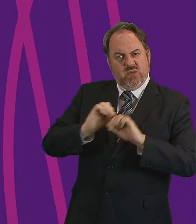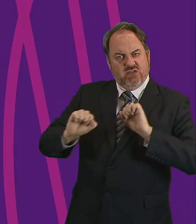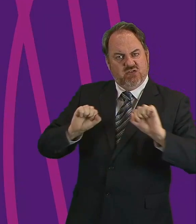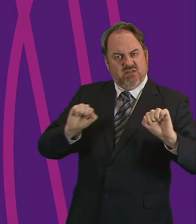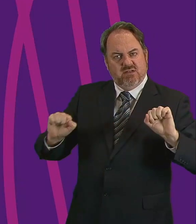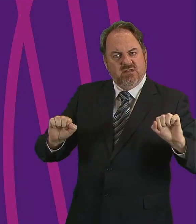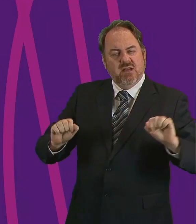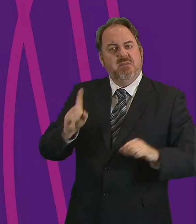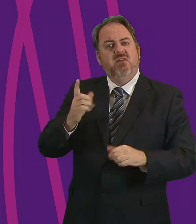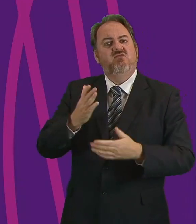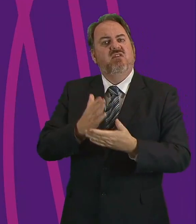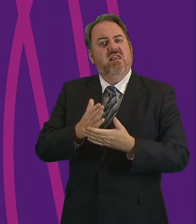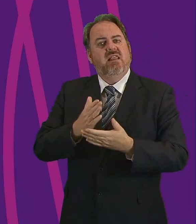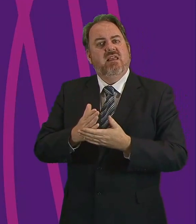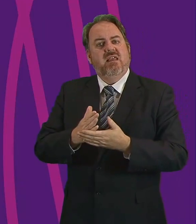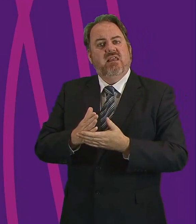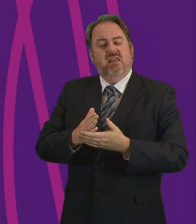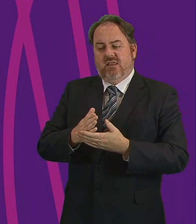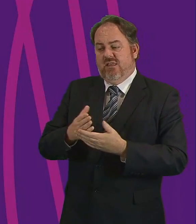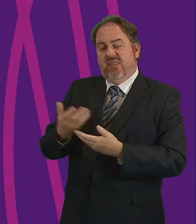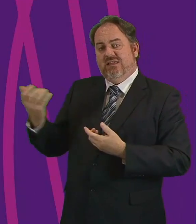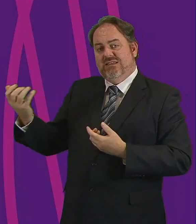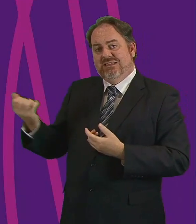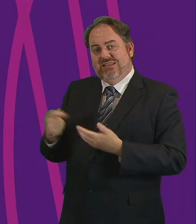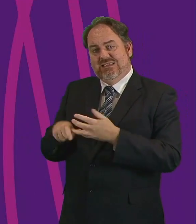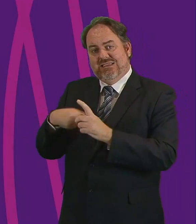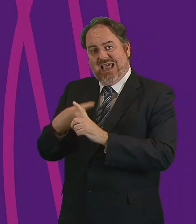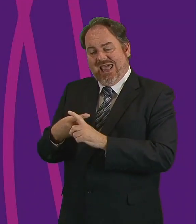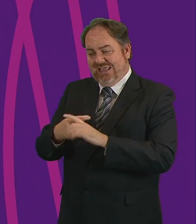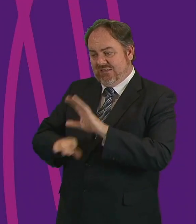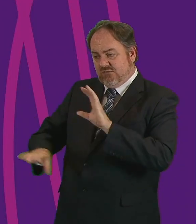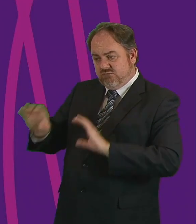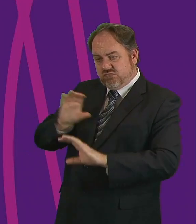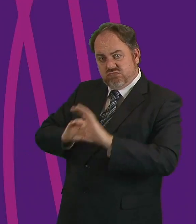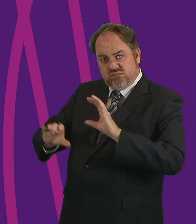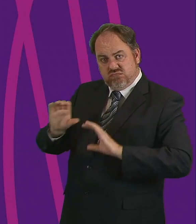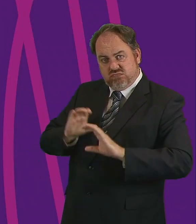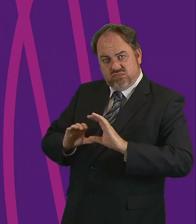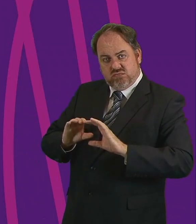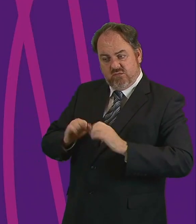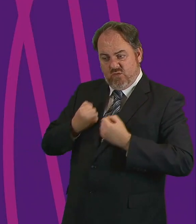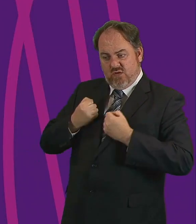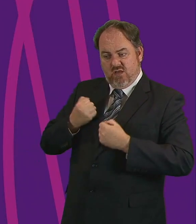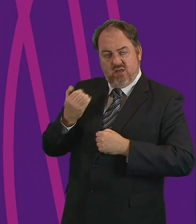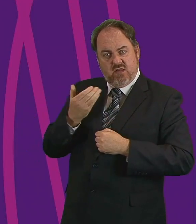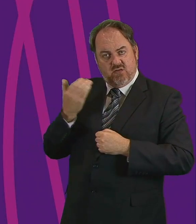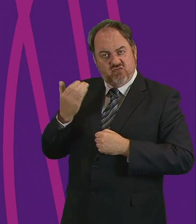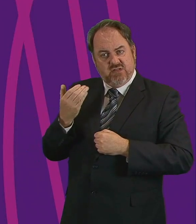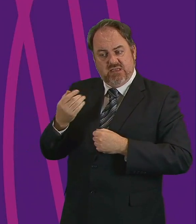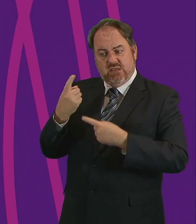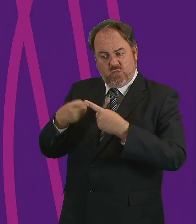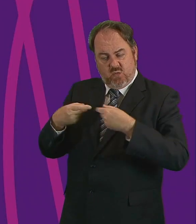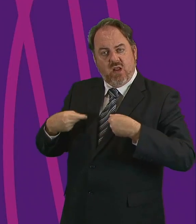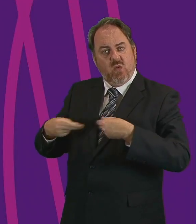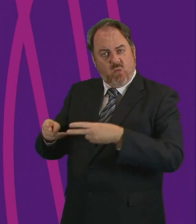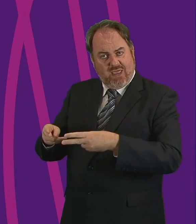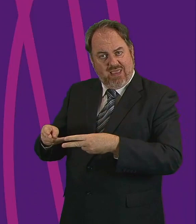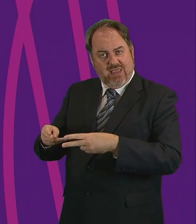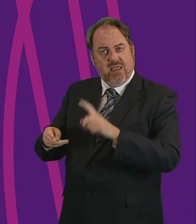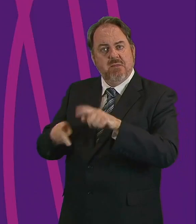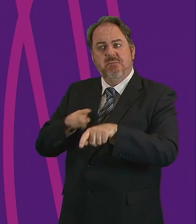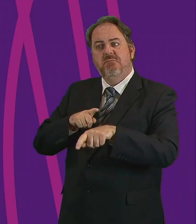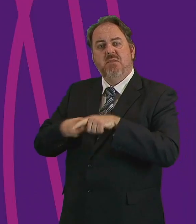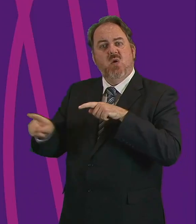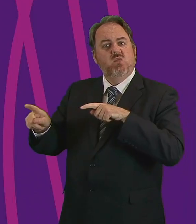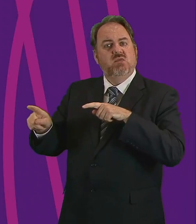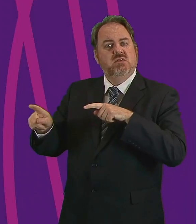only one set of tools. It's important, but it's only one set of tools. And most governments can exercise it freely,